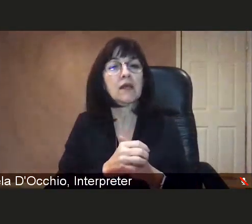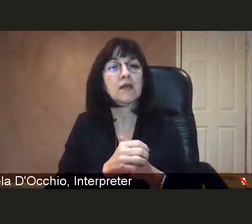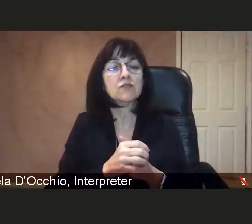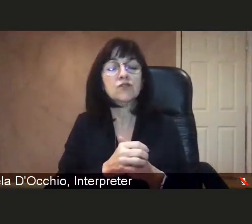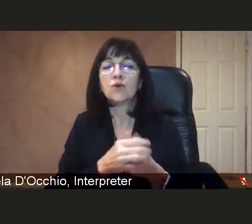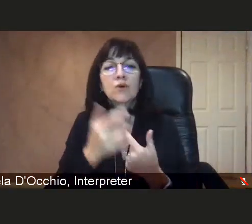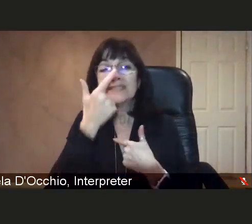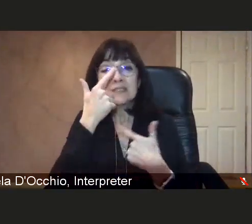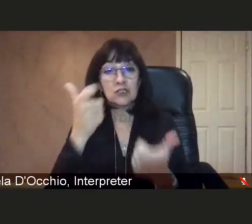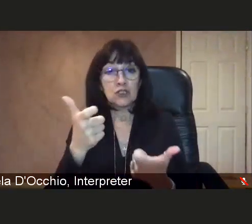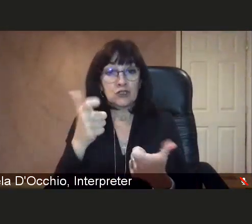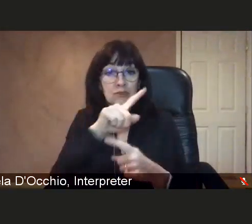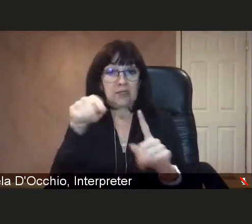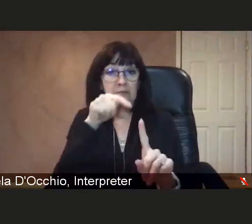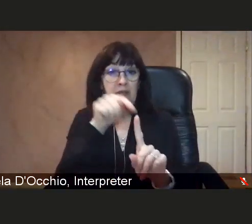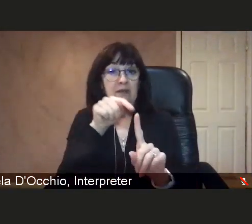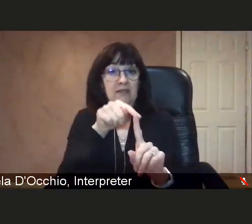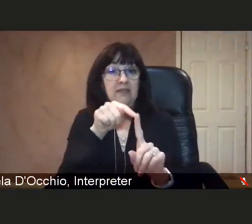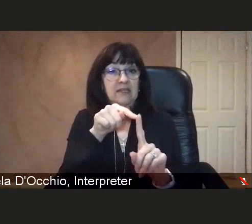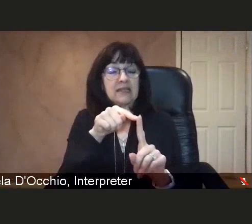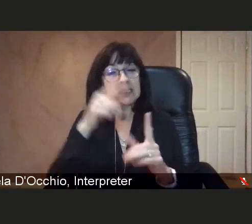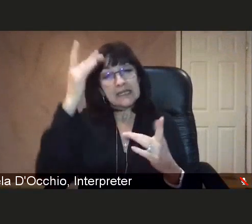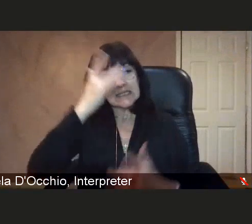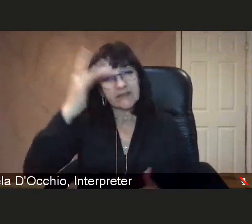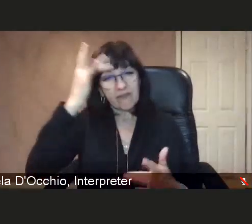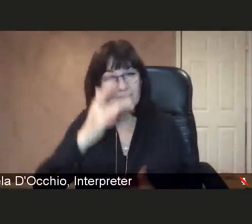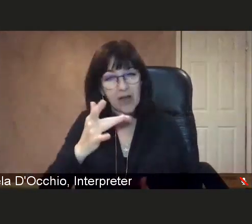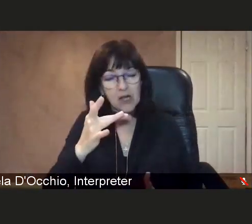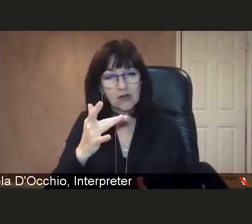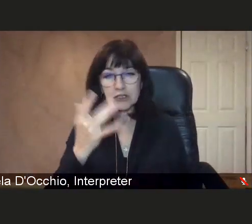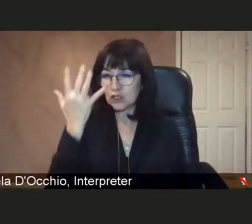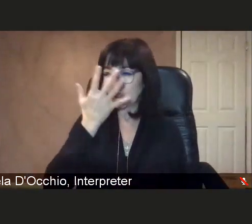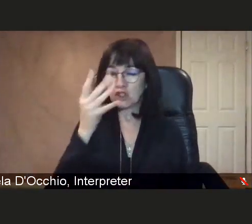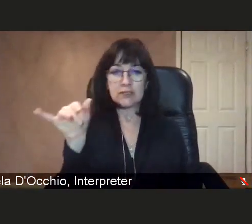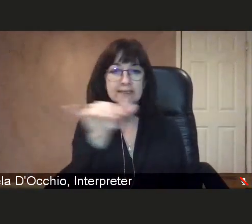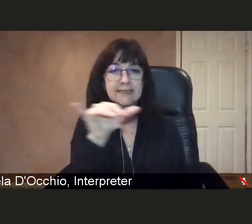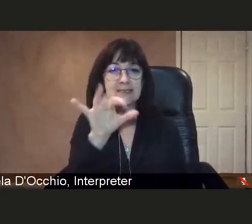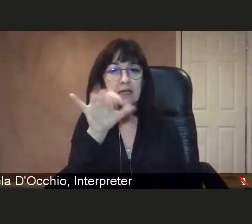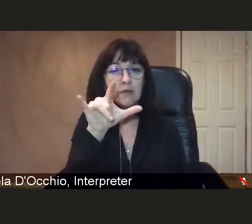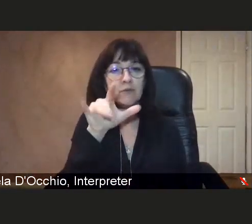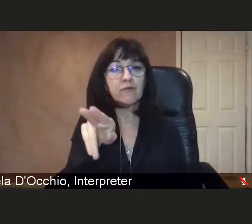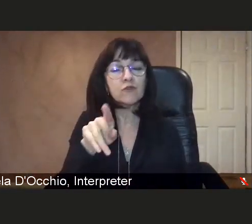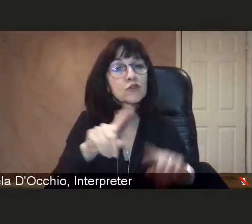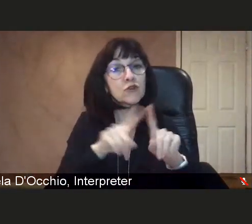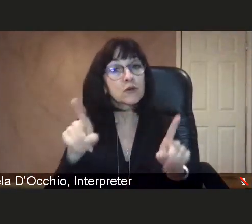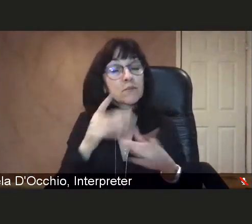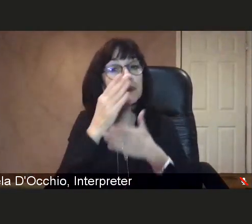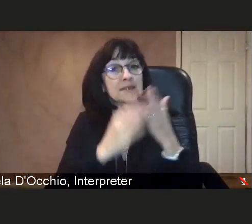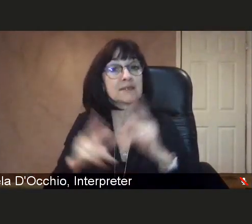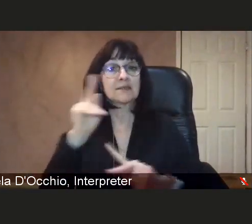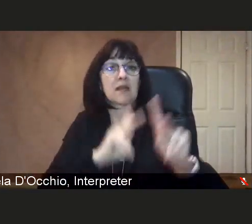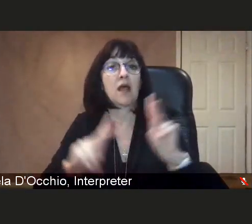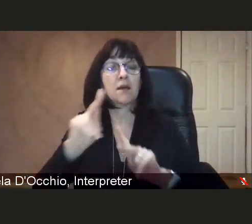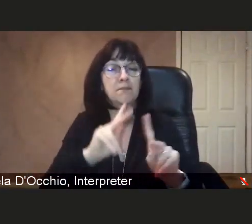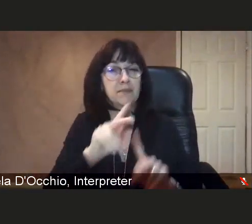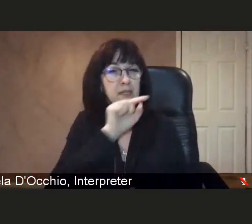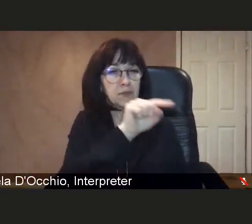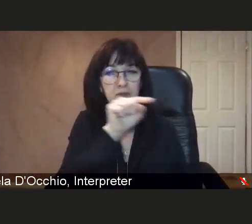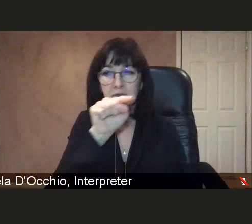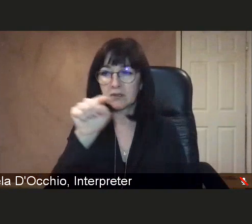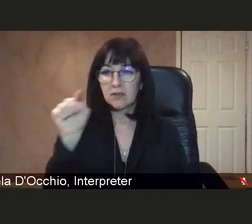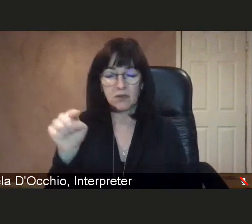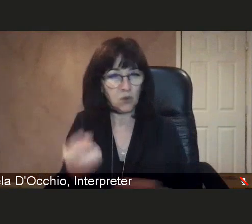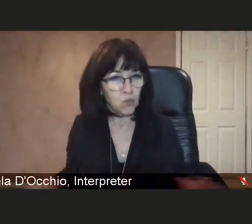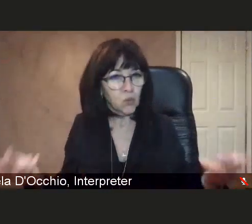is that it may act a little bit like the flu, but we're seeing that certain people are actually becoming much more sick